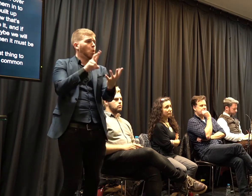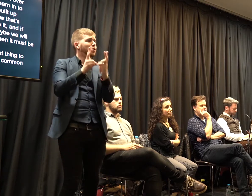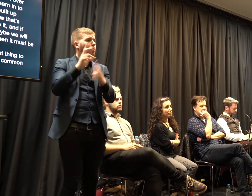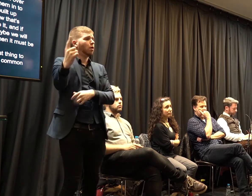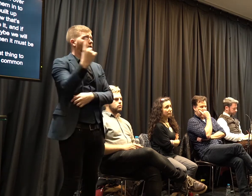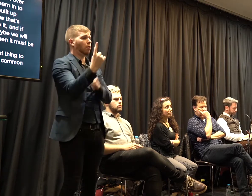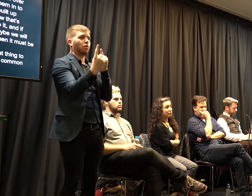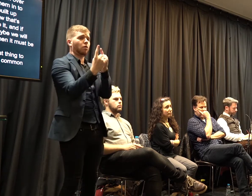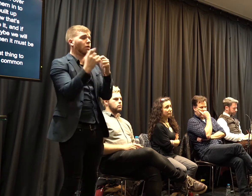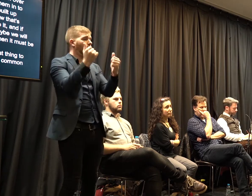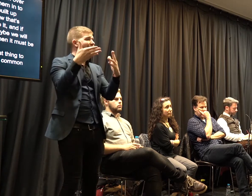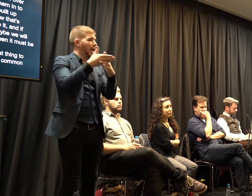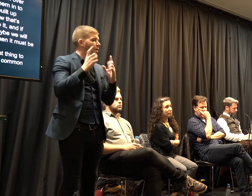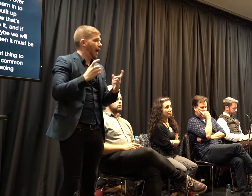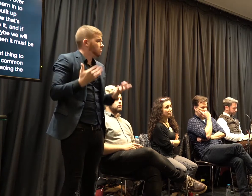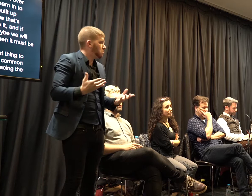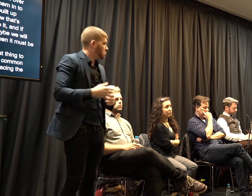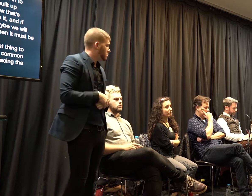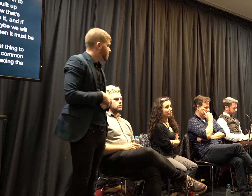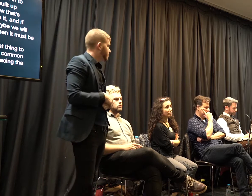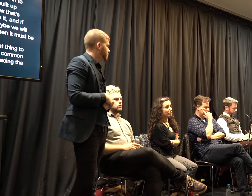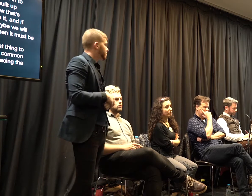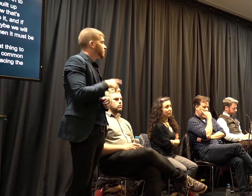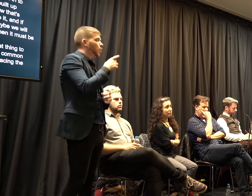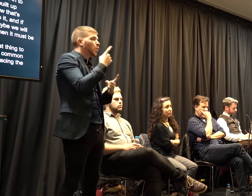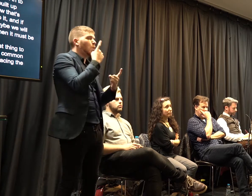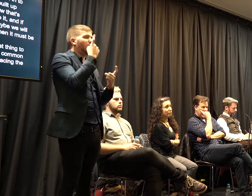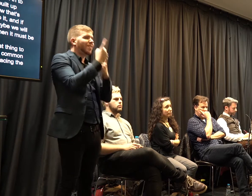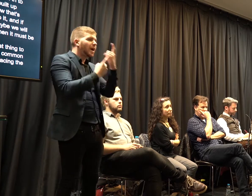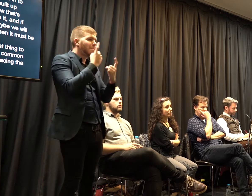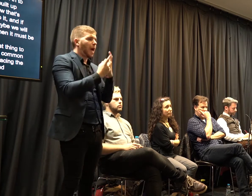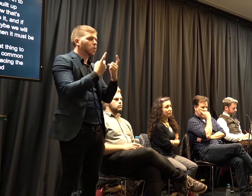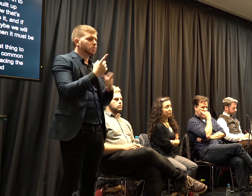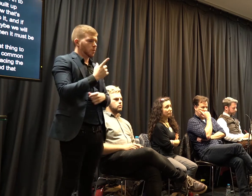not placing the interpreter over there, but the thinking behind that